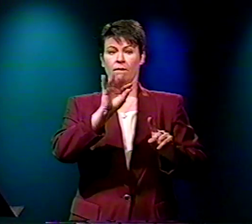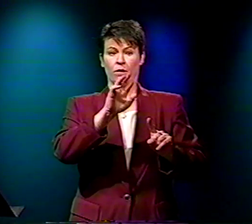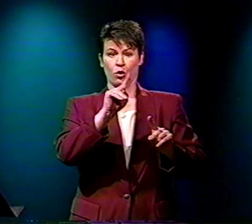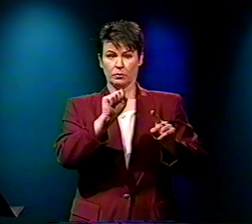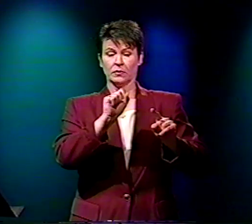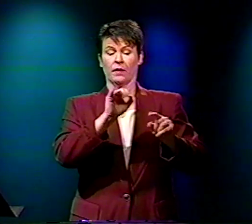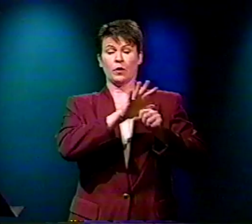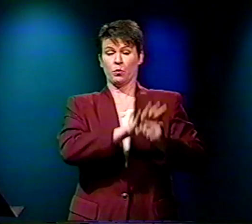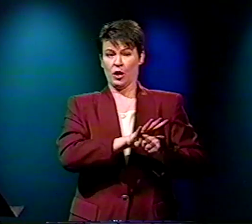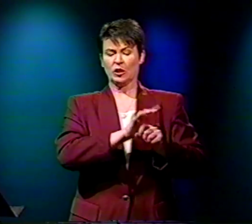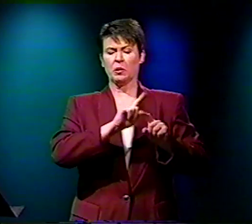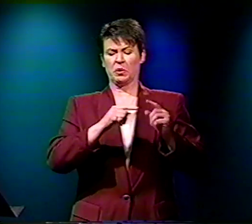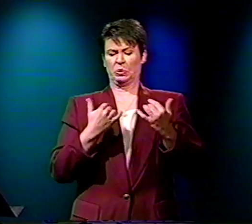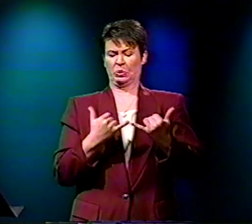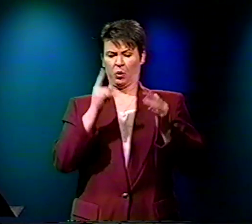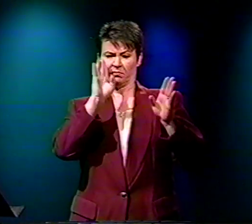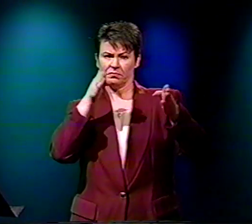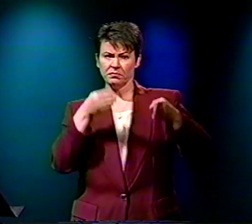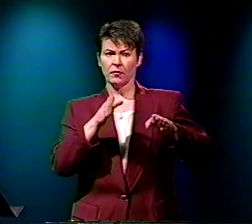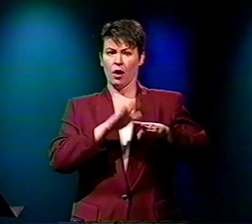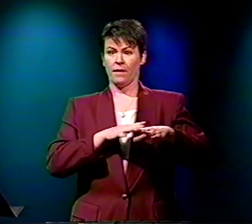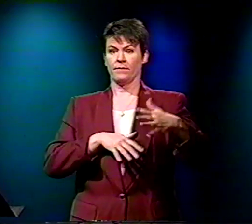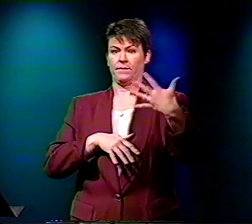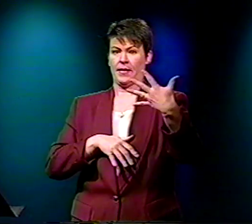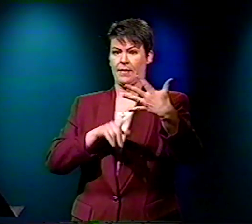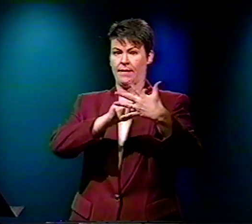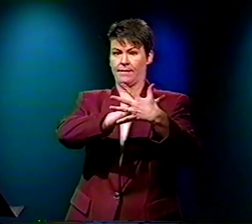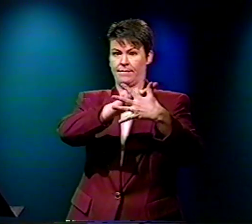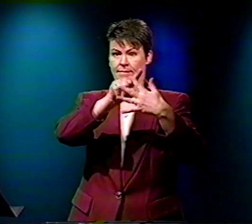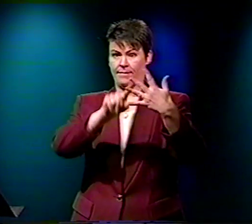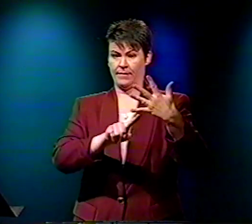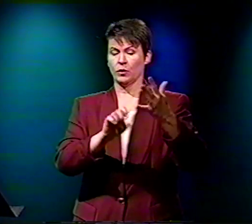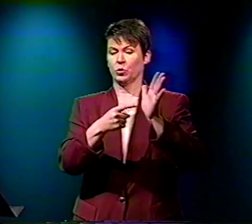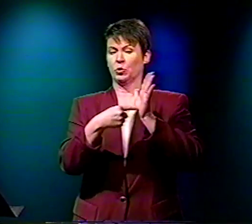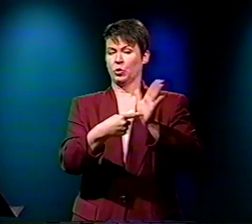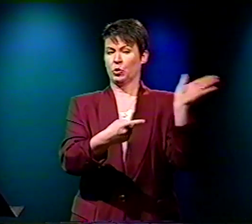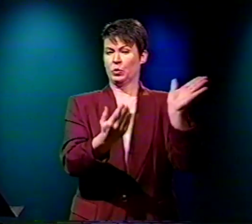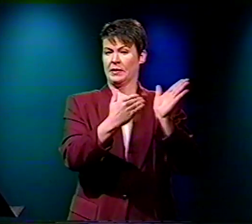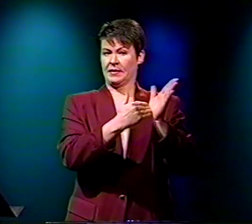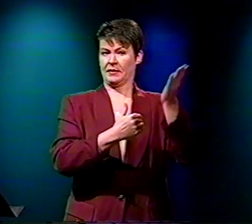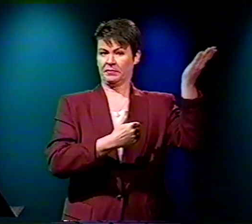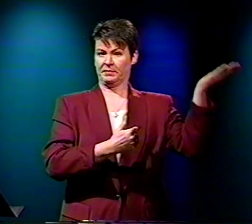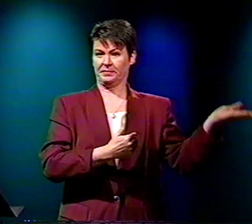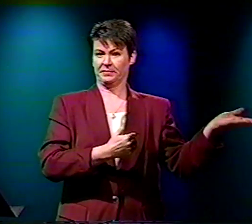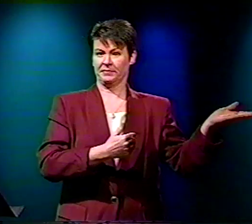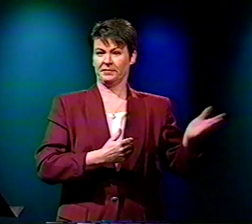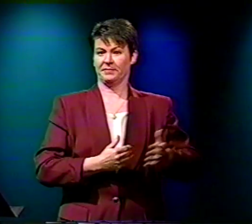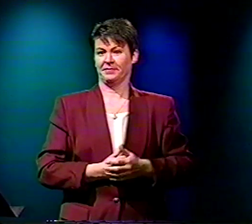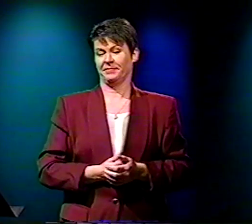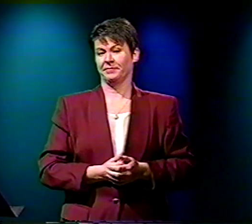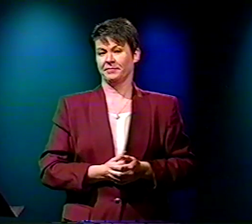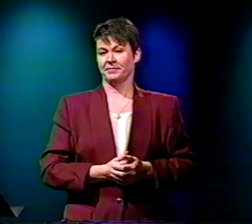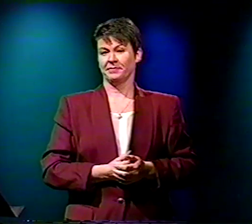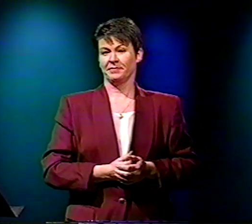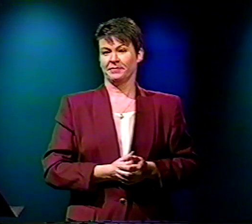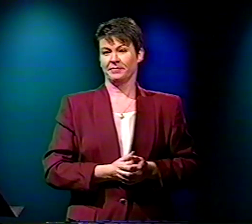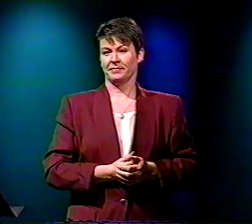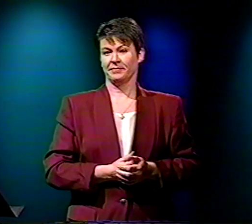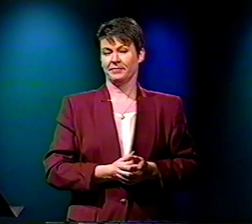nine forms of oppression, but today I'm going to focus on five of them. So let's take a look at that list once